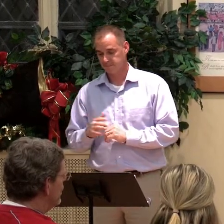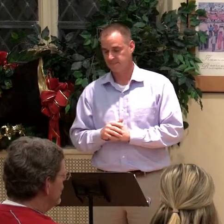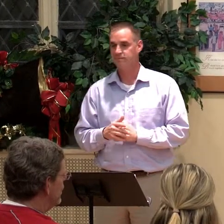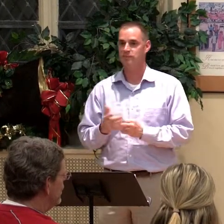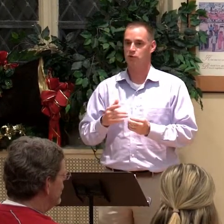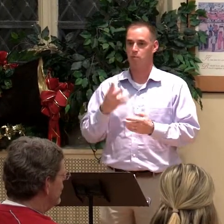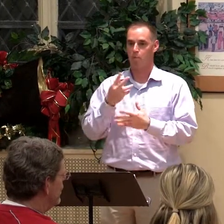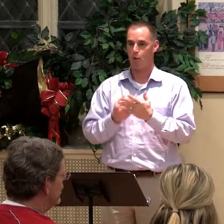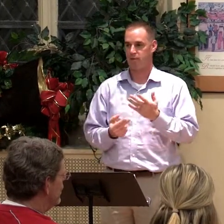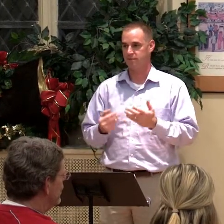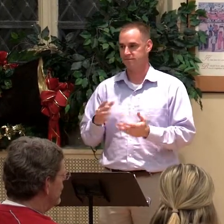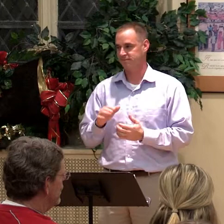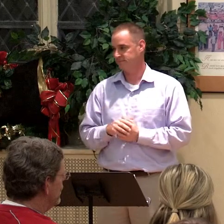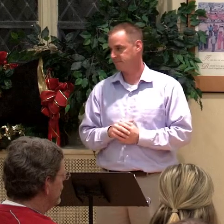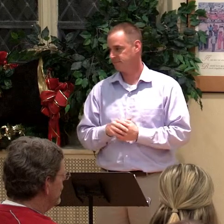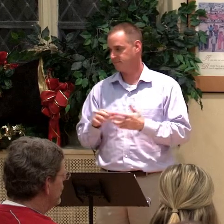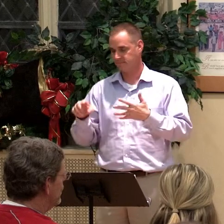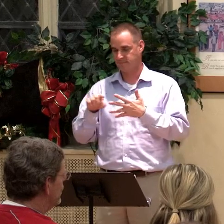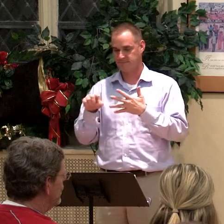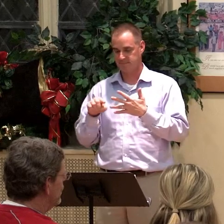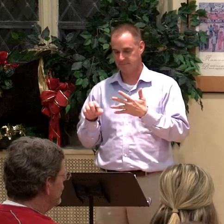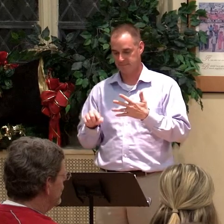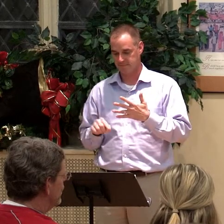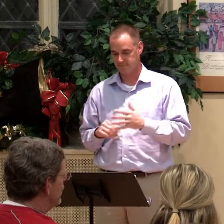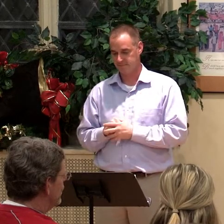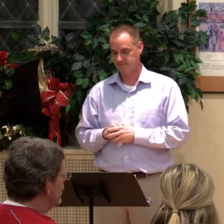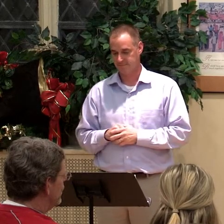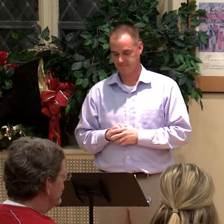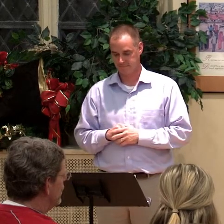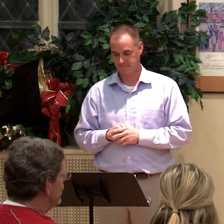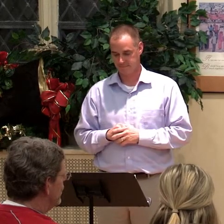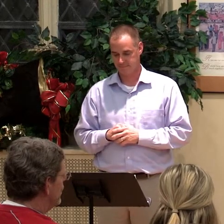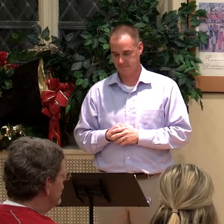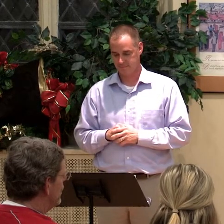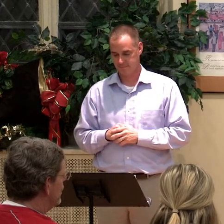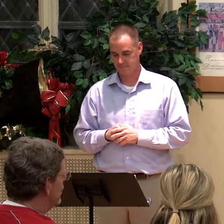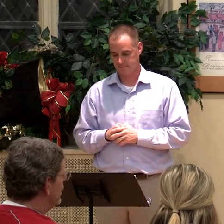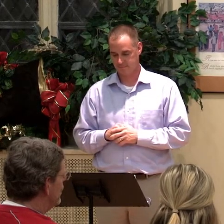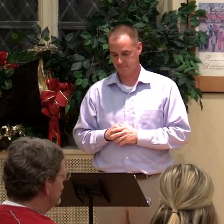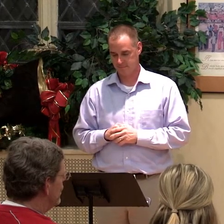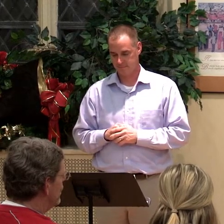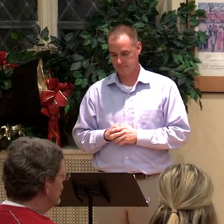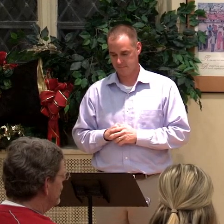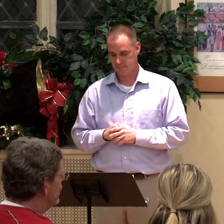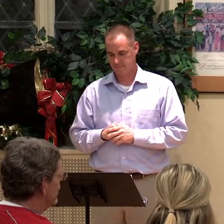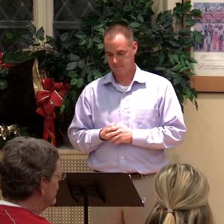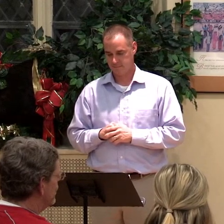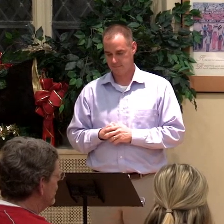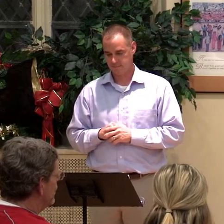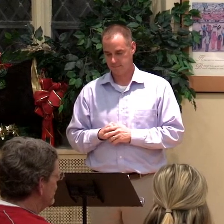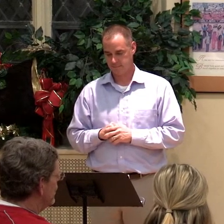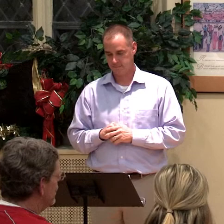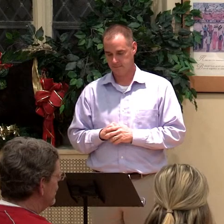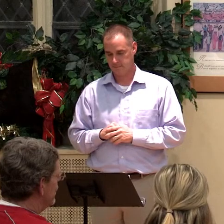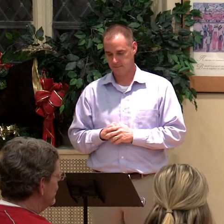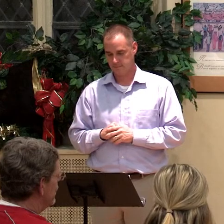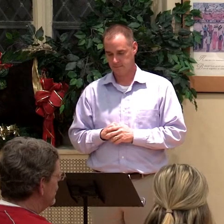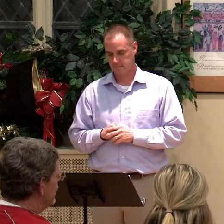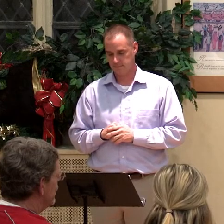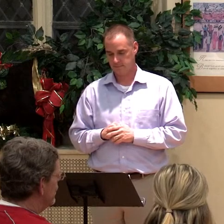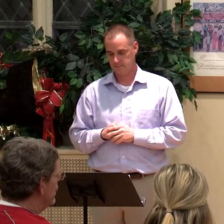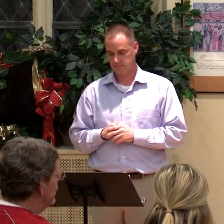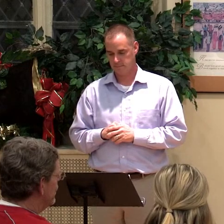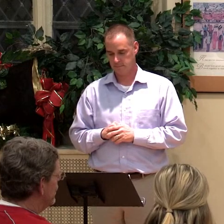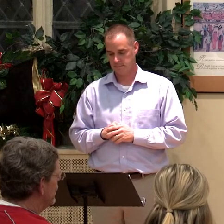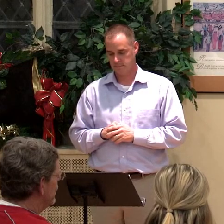coqueta y cariñosa, her loving and coquettish look. Es única, como cada estrella en el cielo. She's